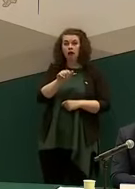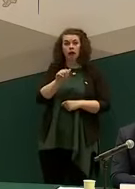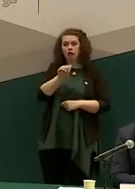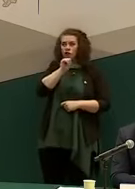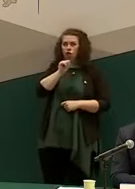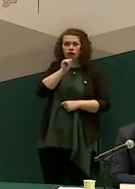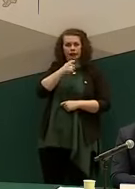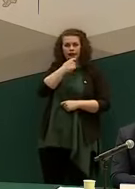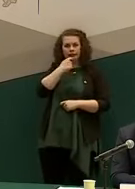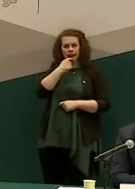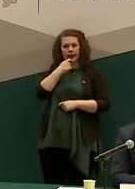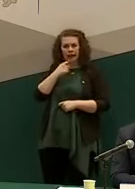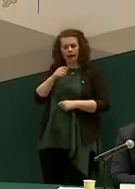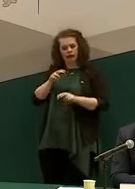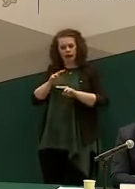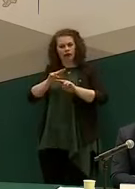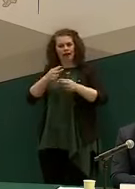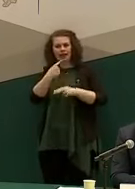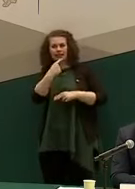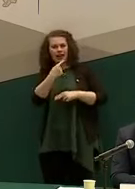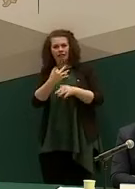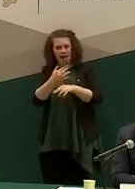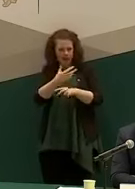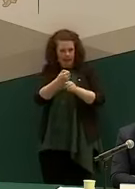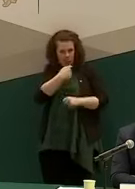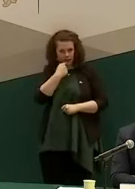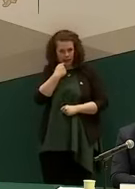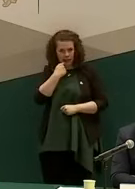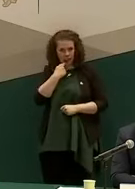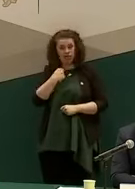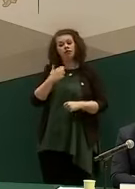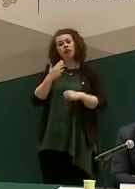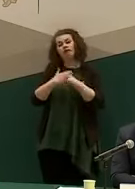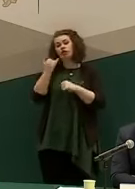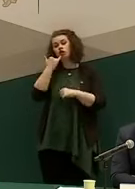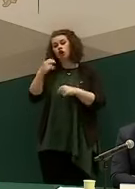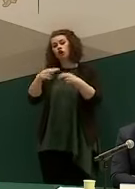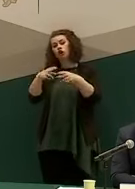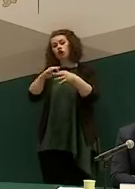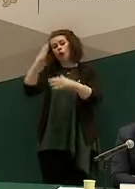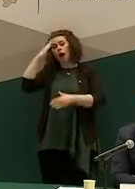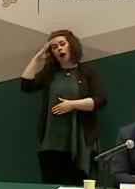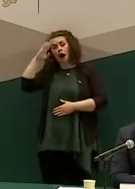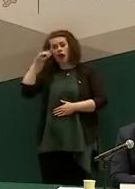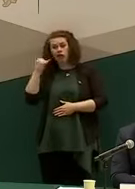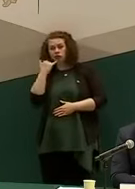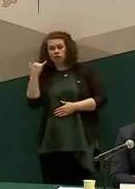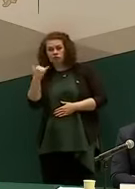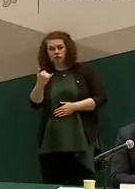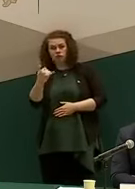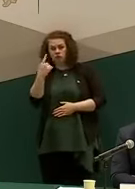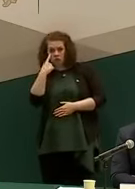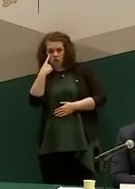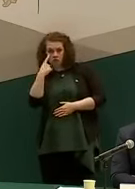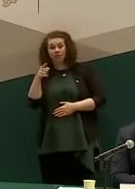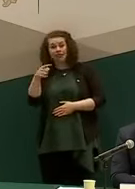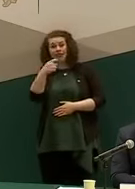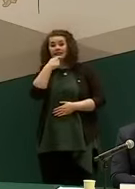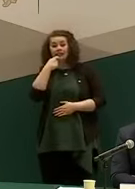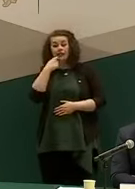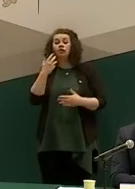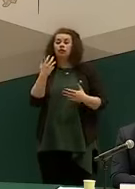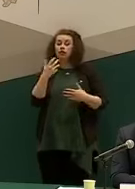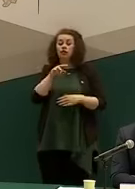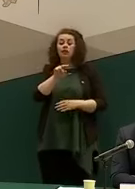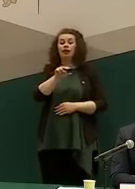instruction not to brief families about outbreaks. I just asked Nursing Home Ireland about the situation, and they said to me that they were informed by